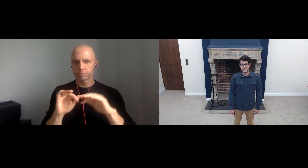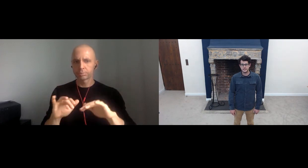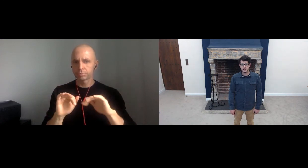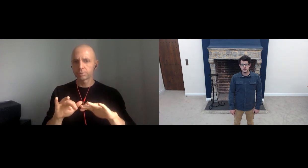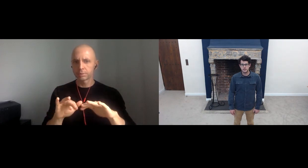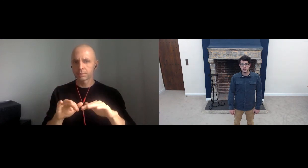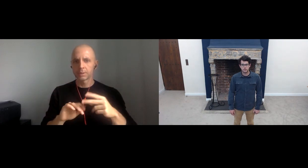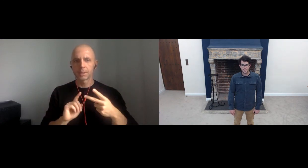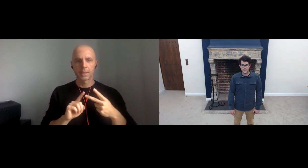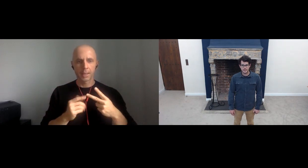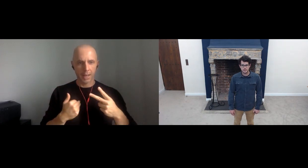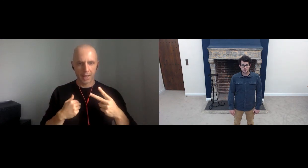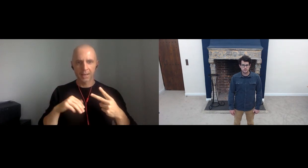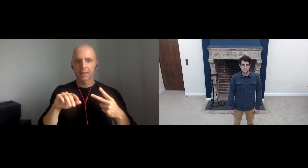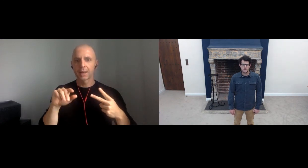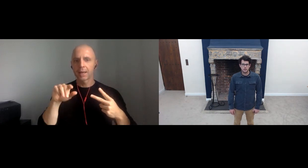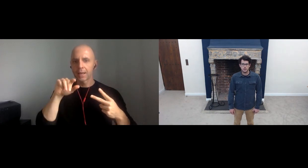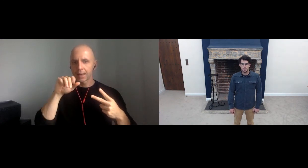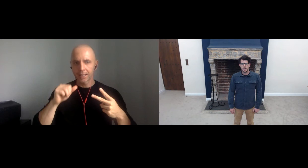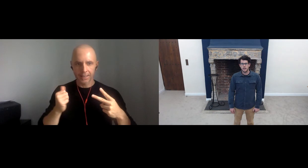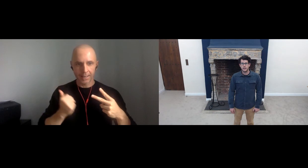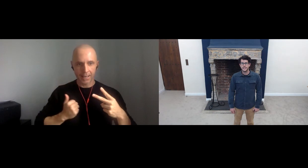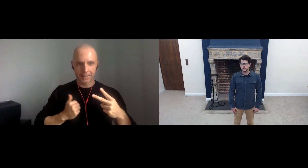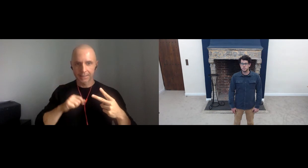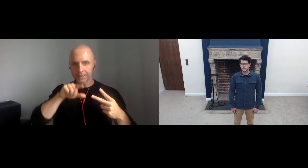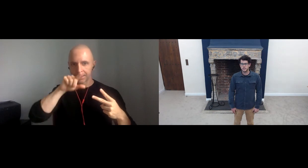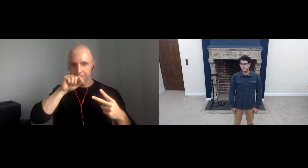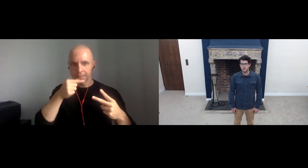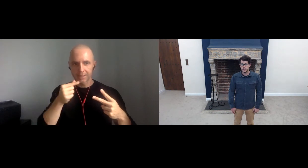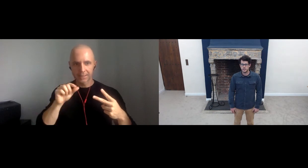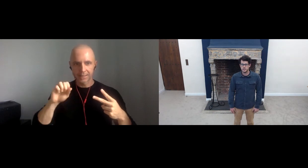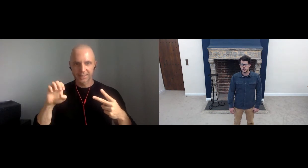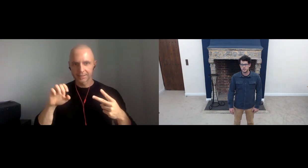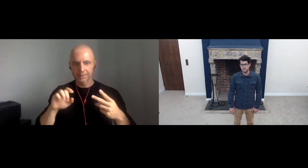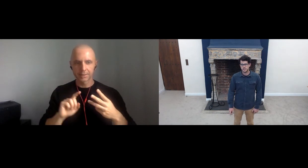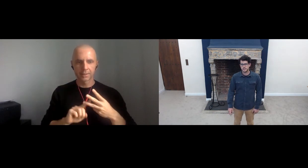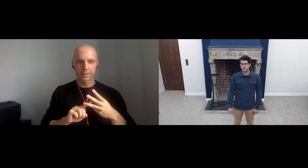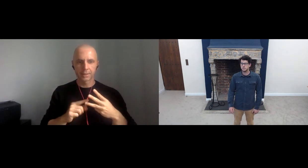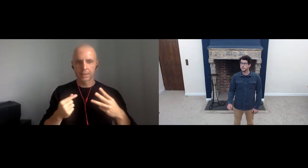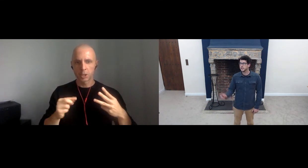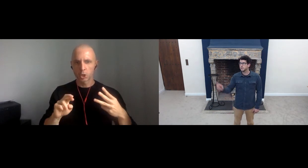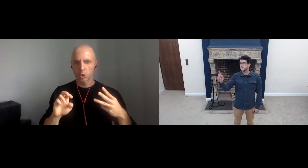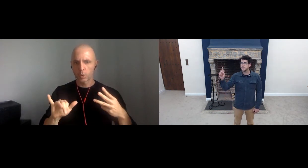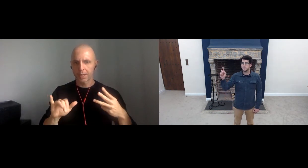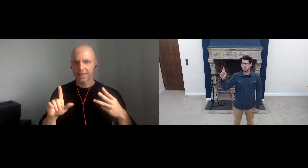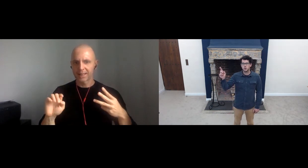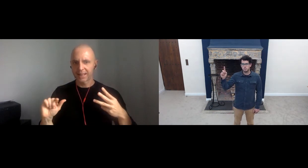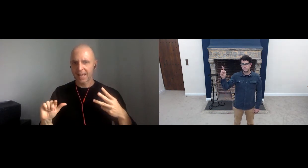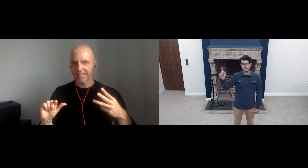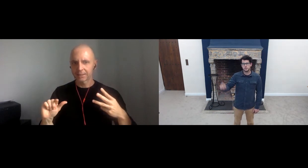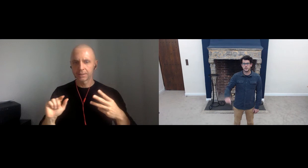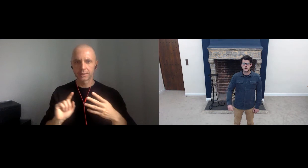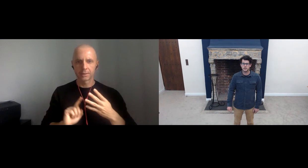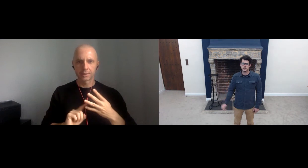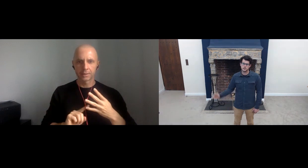Canada geese, grey lags. Each morning when I come in, especially this time of year, we see